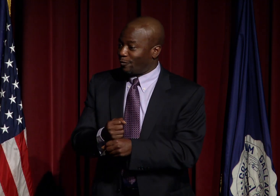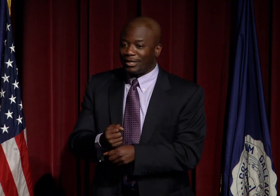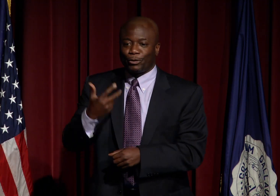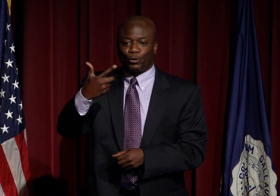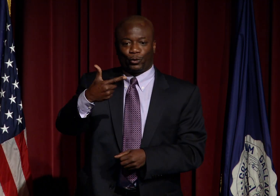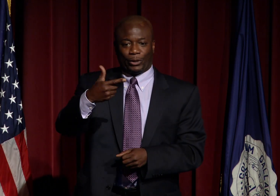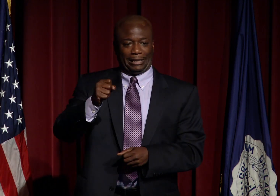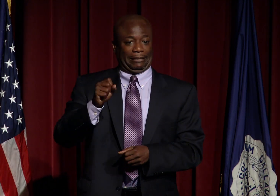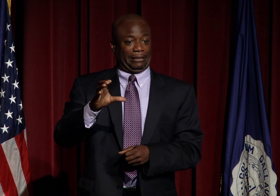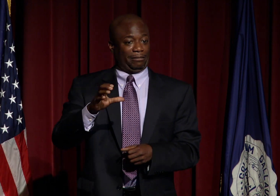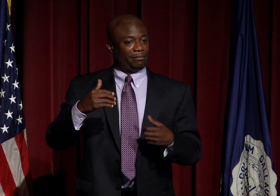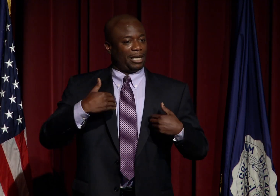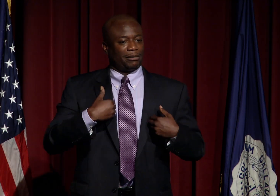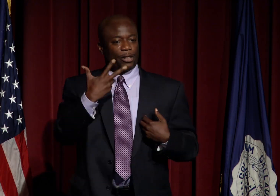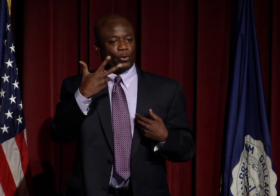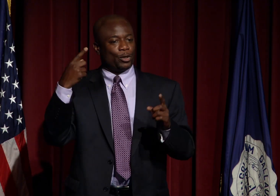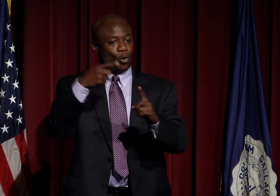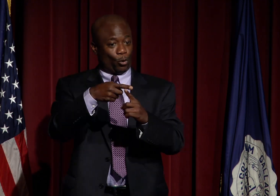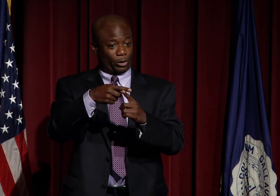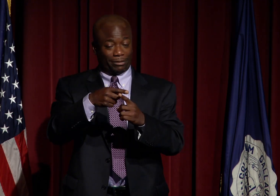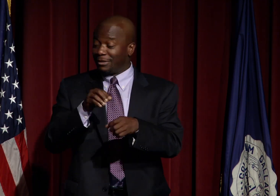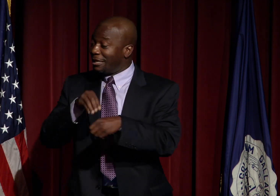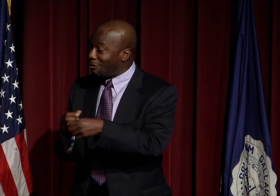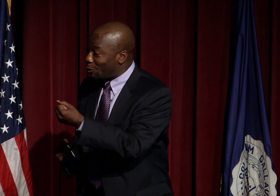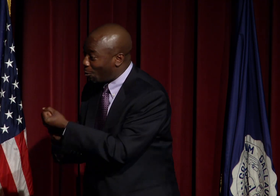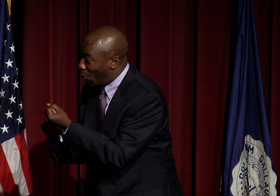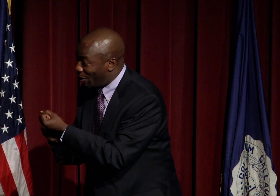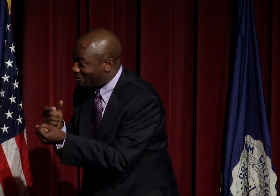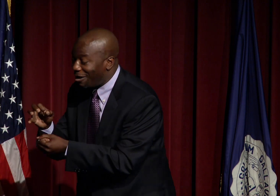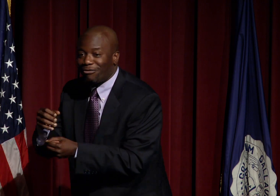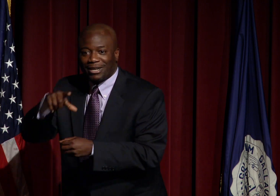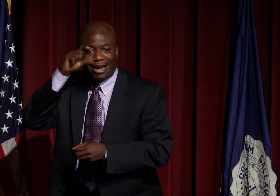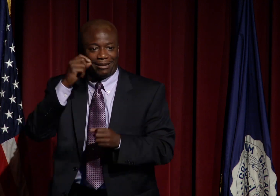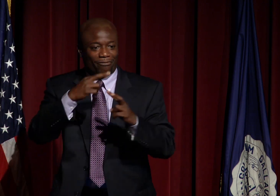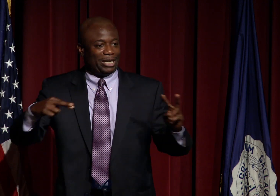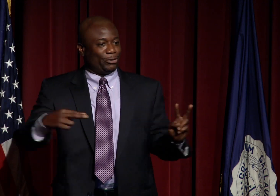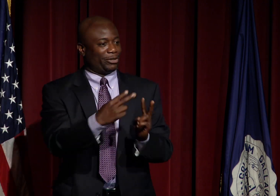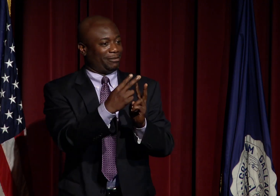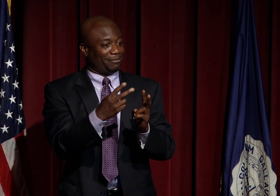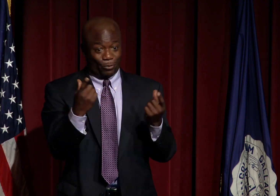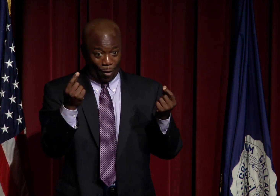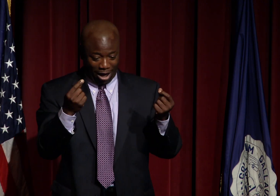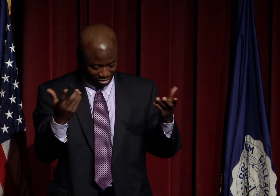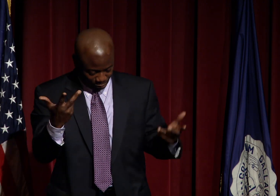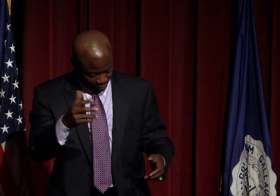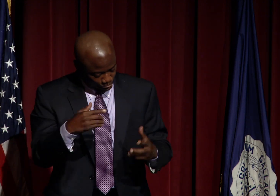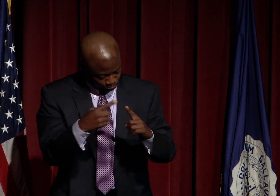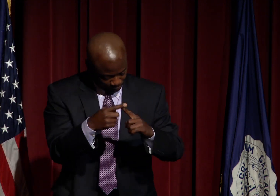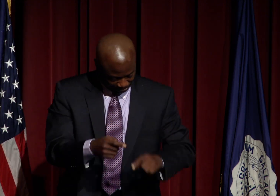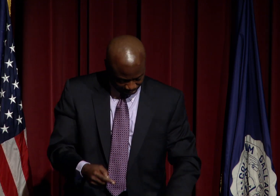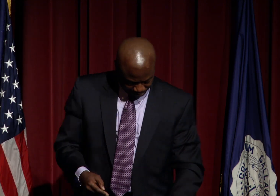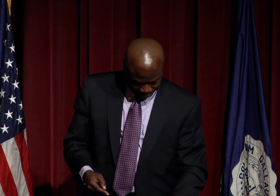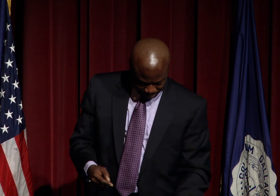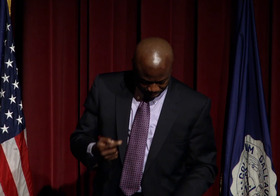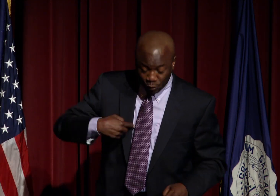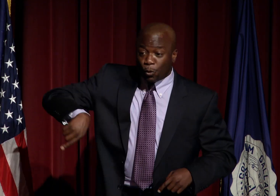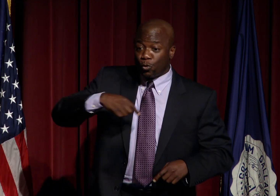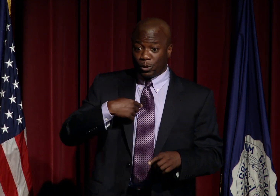village. This year, the GSC has 3 goals that really support this idea of the Gallaudet village, and I'd like to share